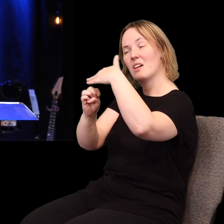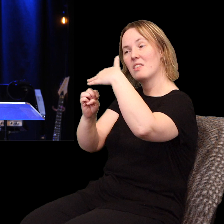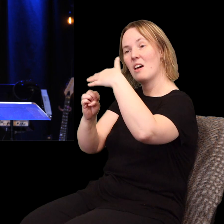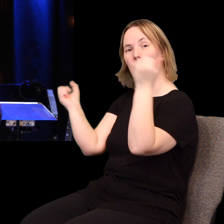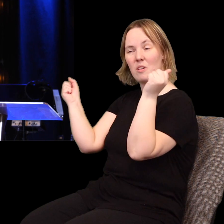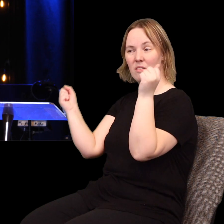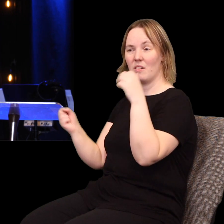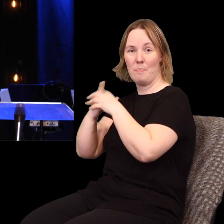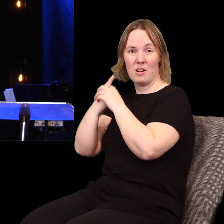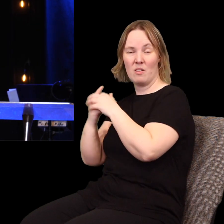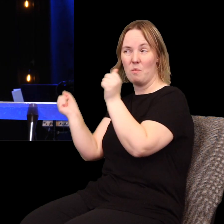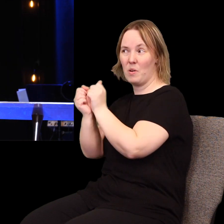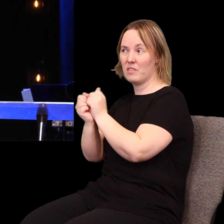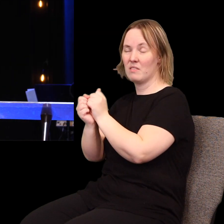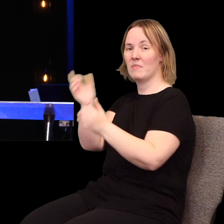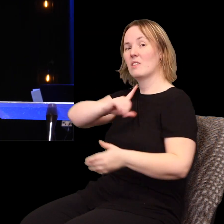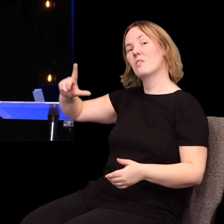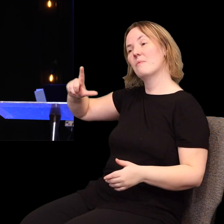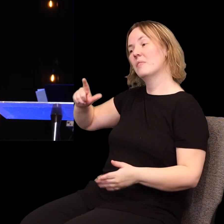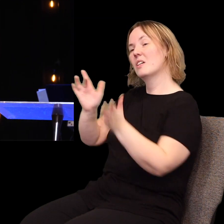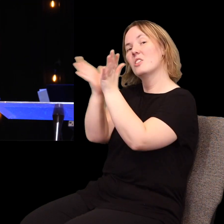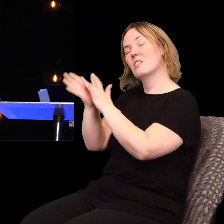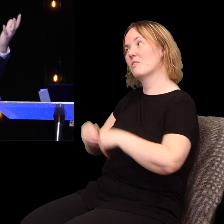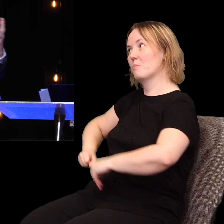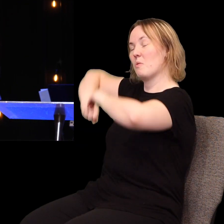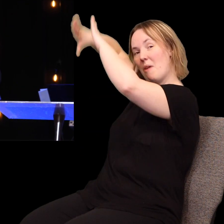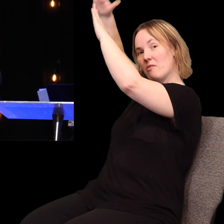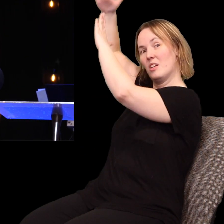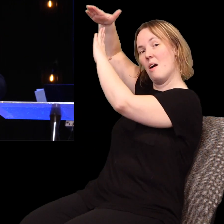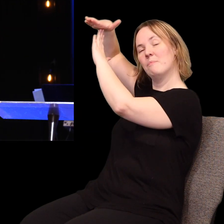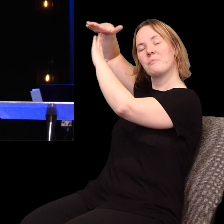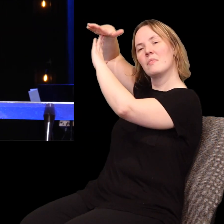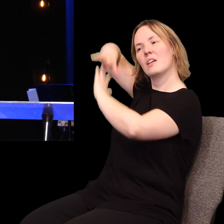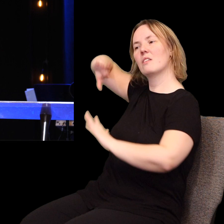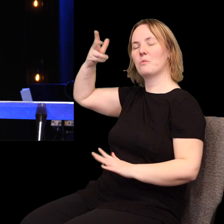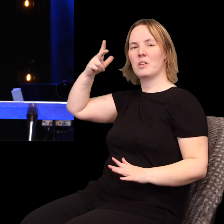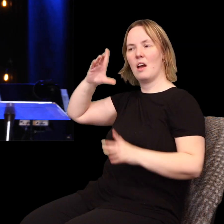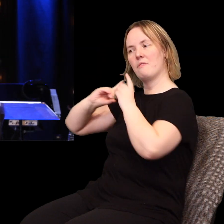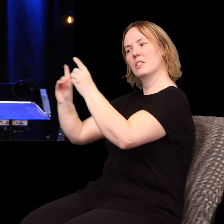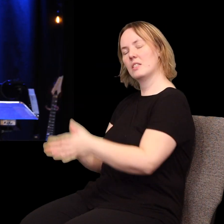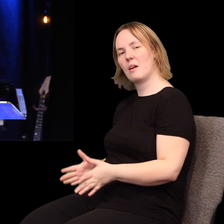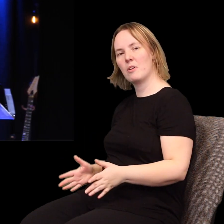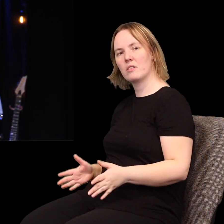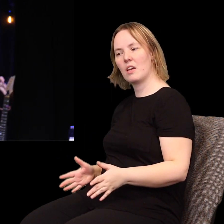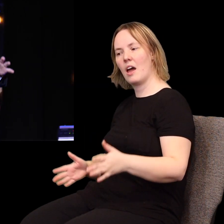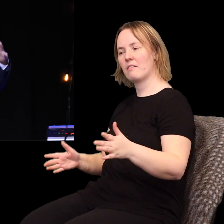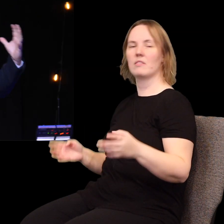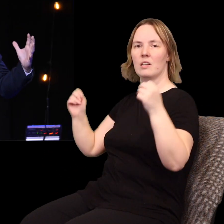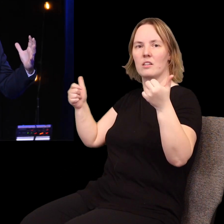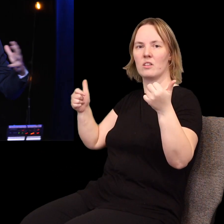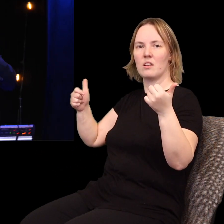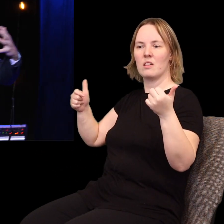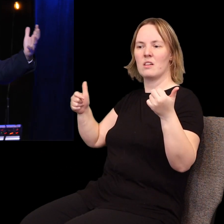with the Lord. You may remember the story in Mark chapter 9. Jesus goes up to a mountaintop. It's actually more of a high hill. He goes up there with three of his disciples, and in